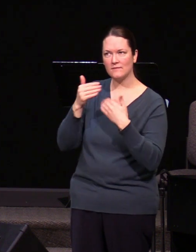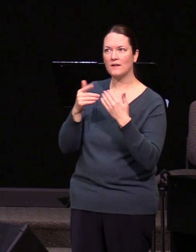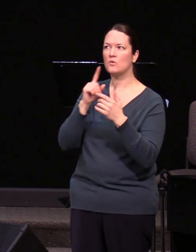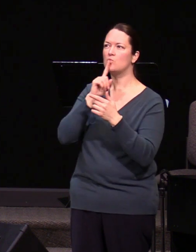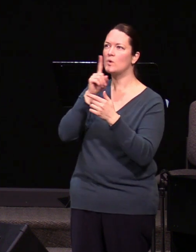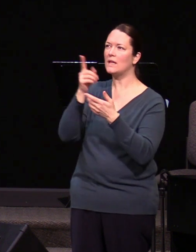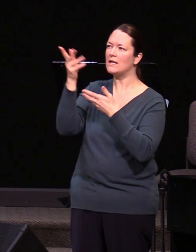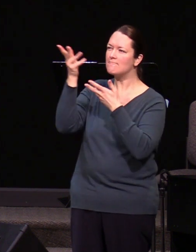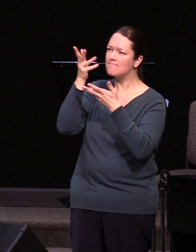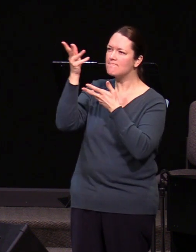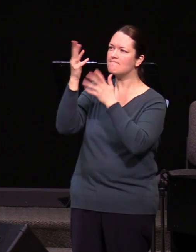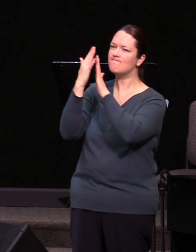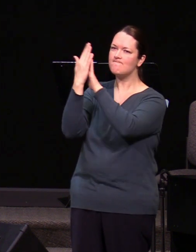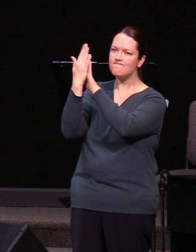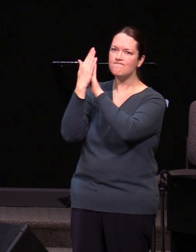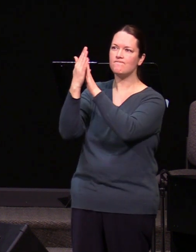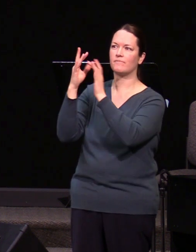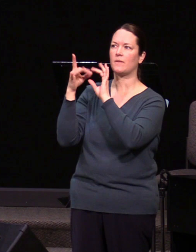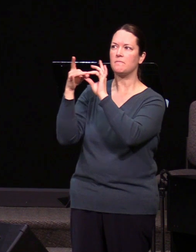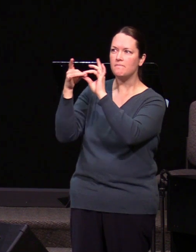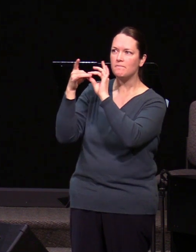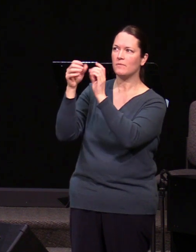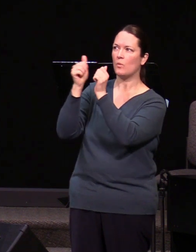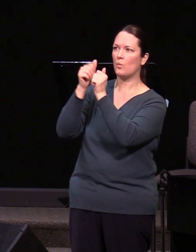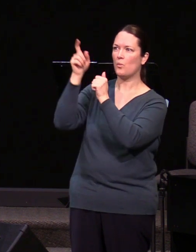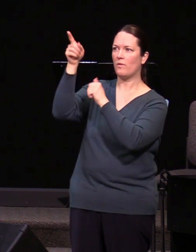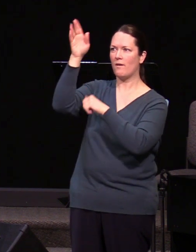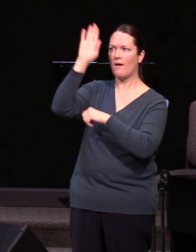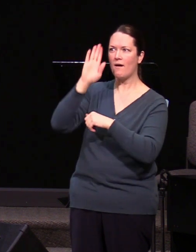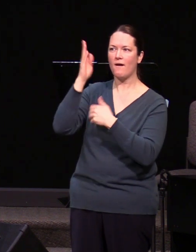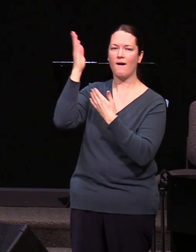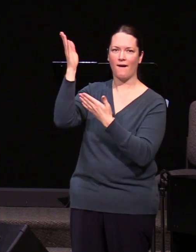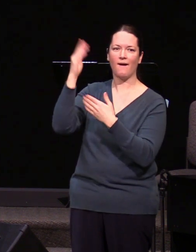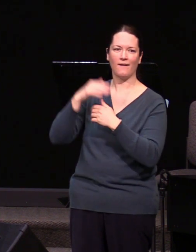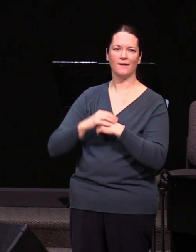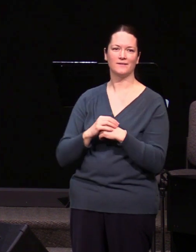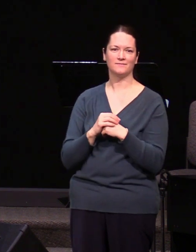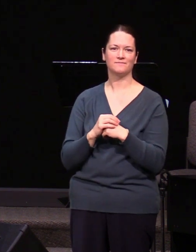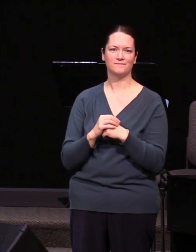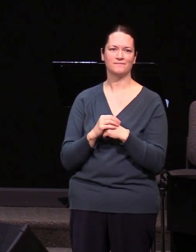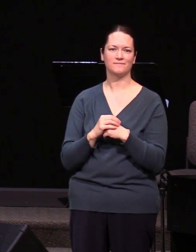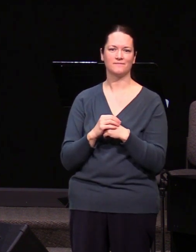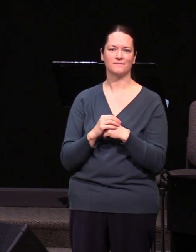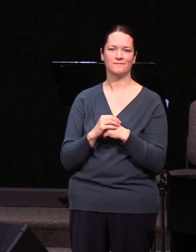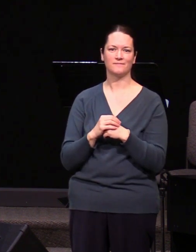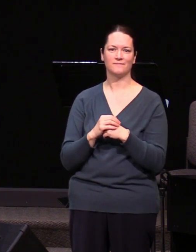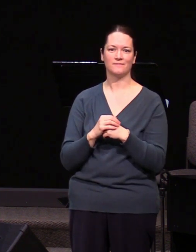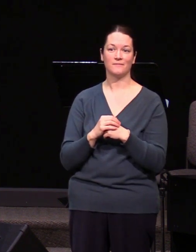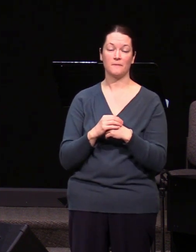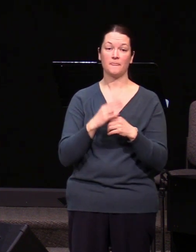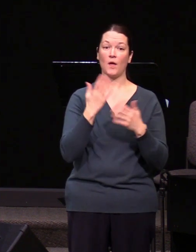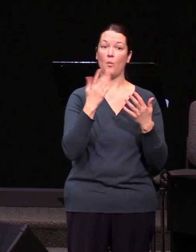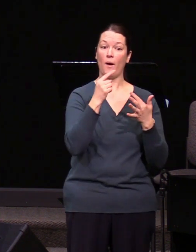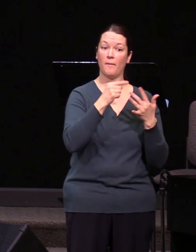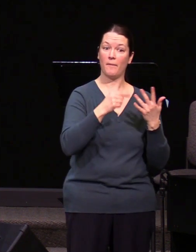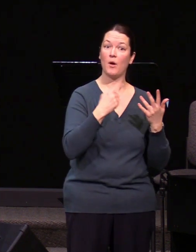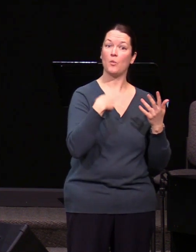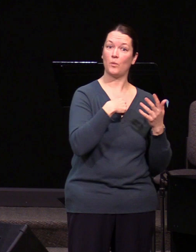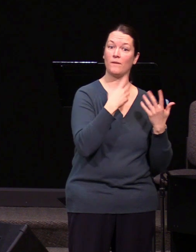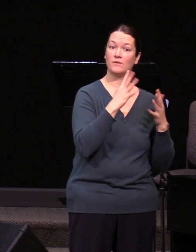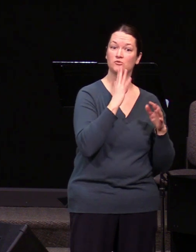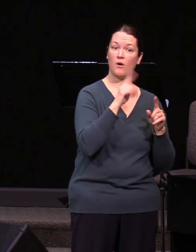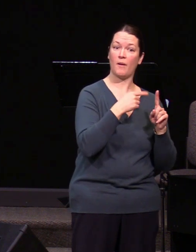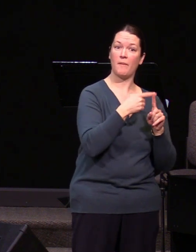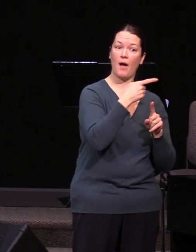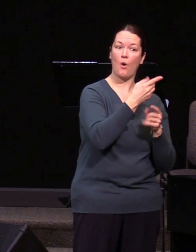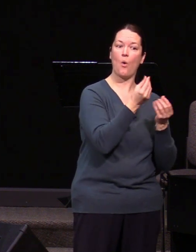truly intimate and meaningful relationship with God. Some of the highlights through the series so far, we started out talking about